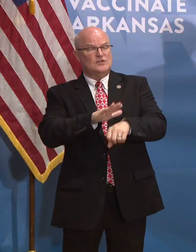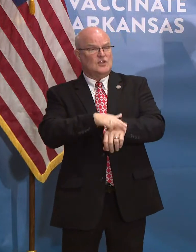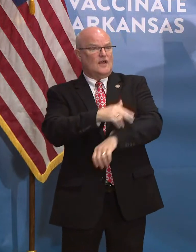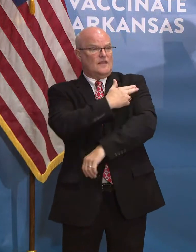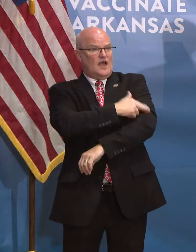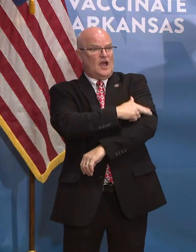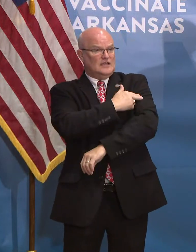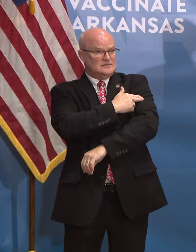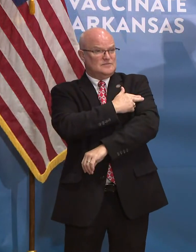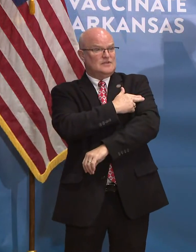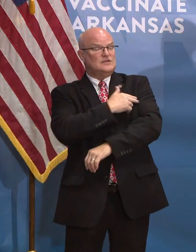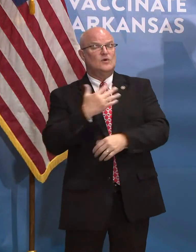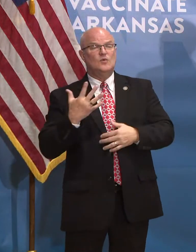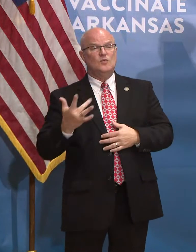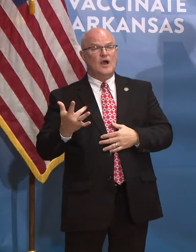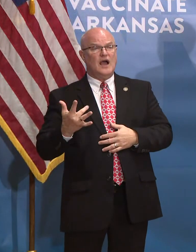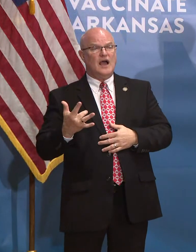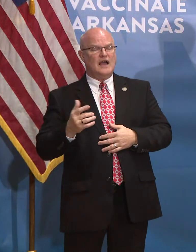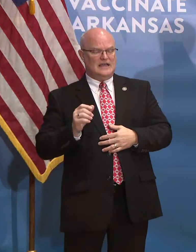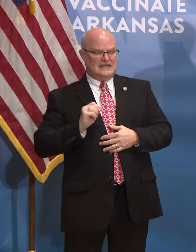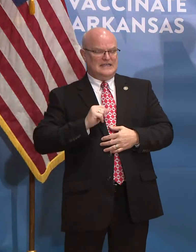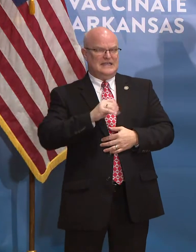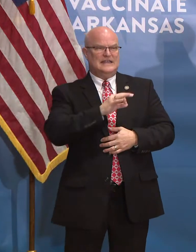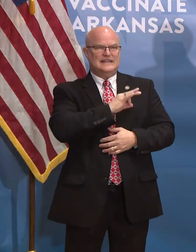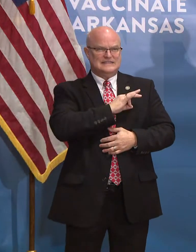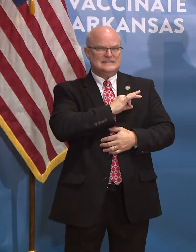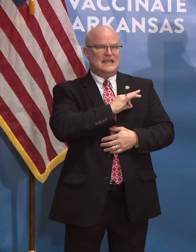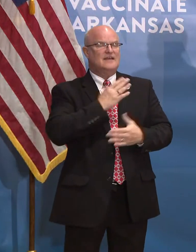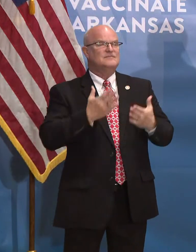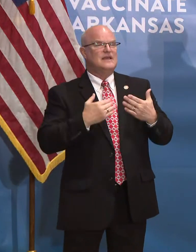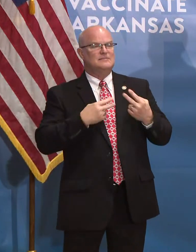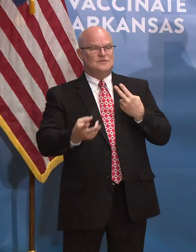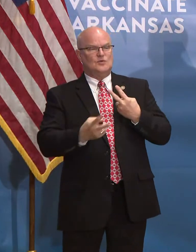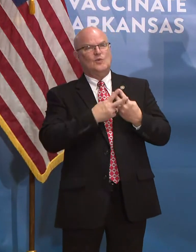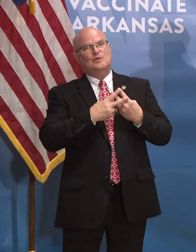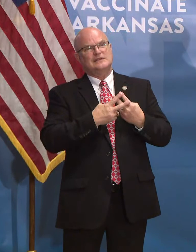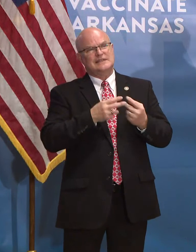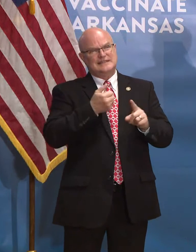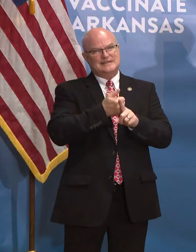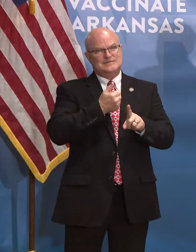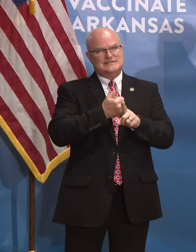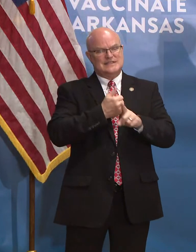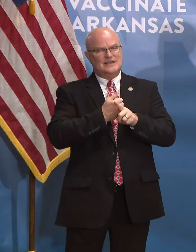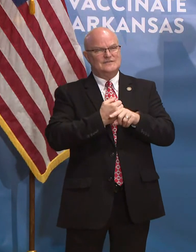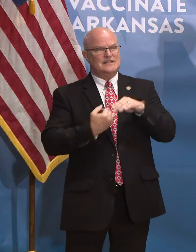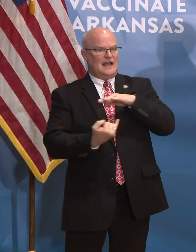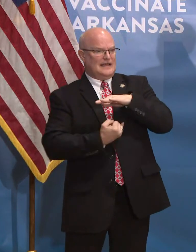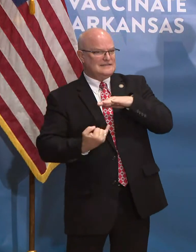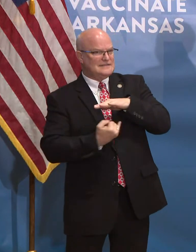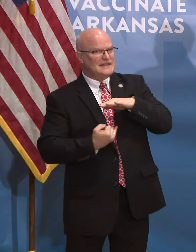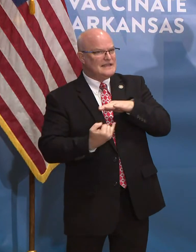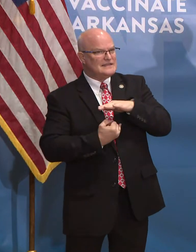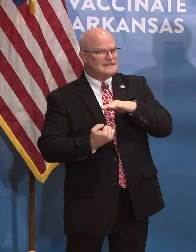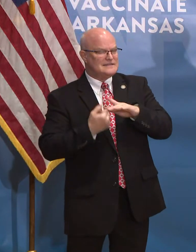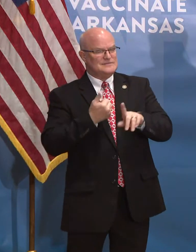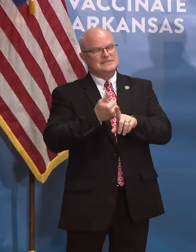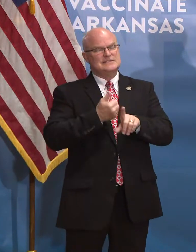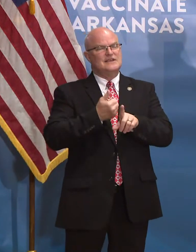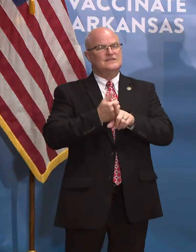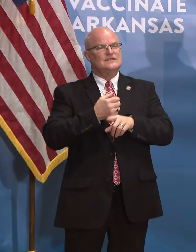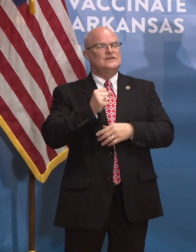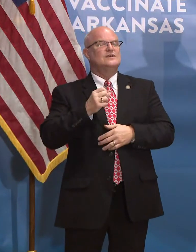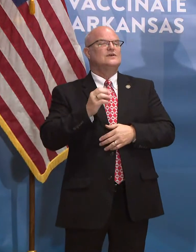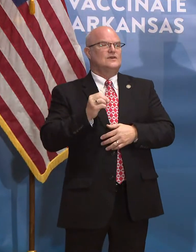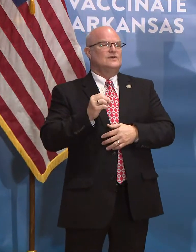hospitals, it's simply because the staff might have to be quarantined themselves, might have to be isolated, but